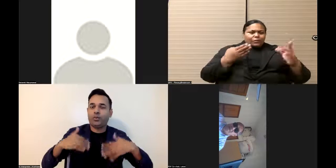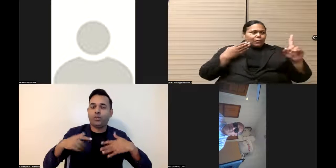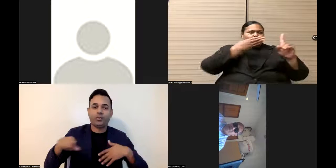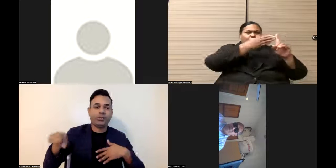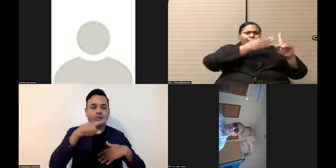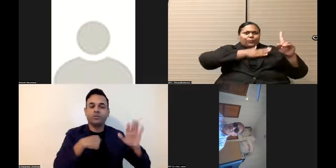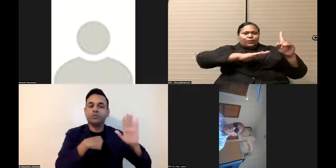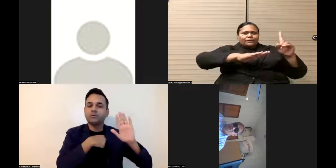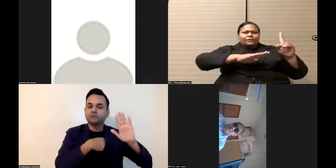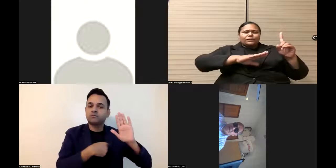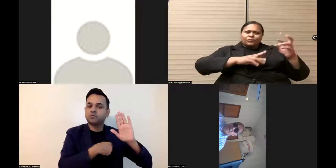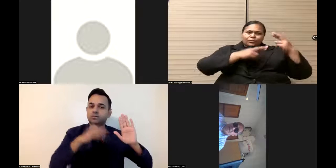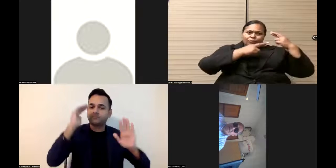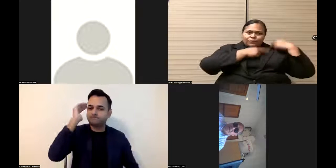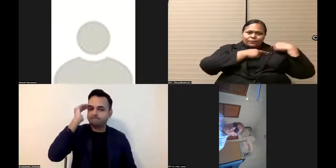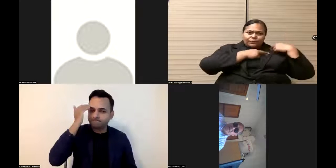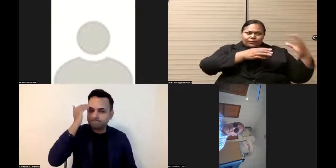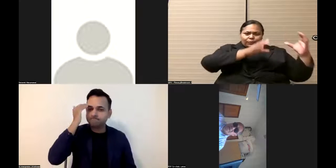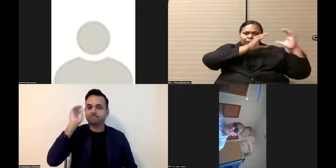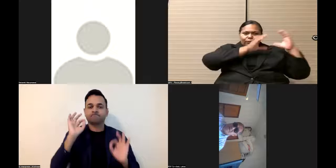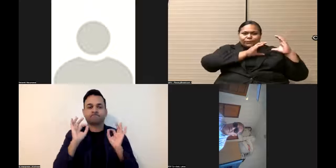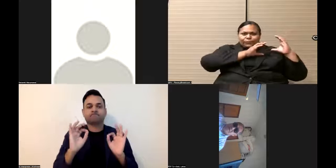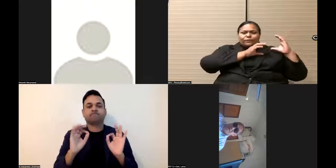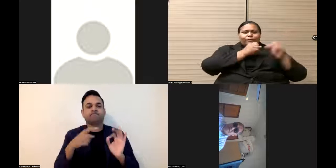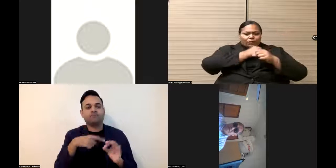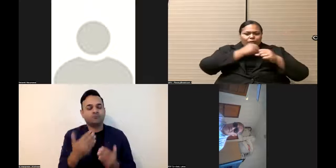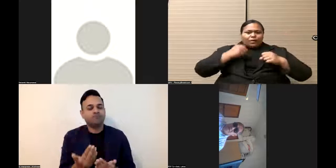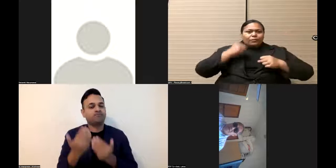sisters who we represent in this